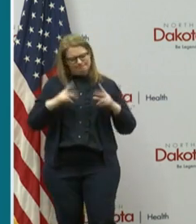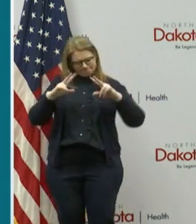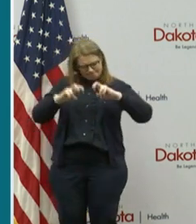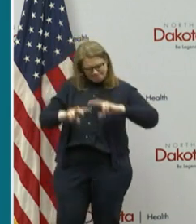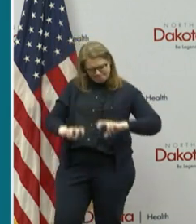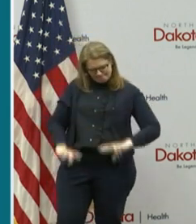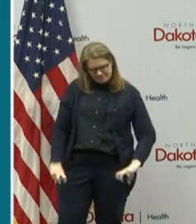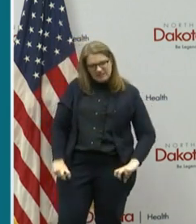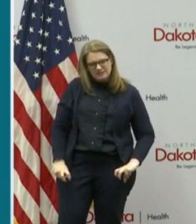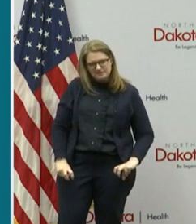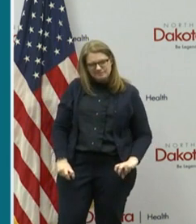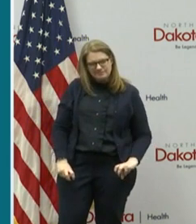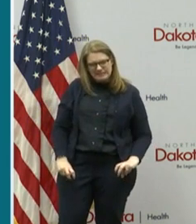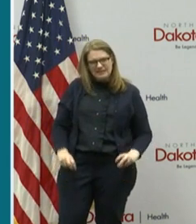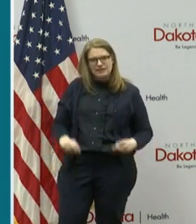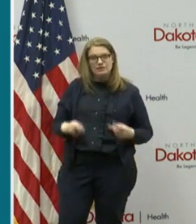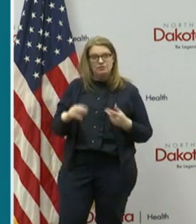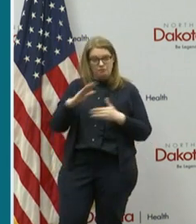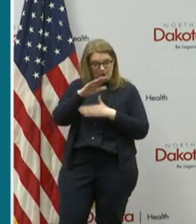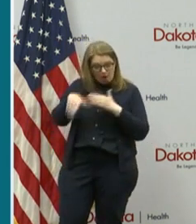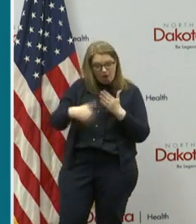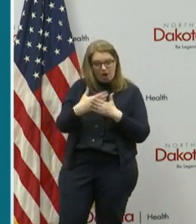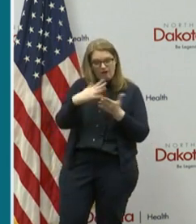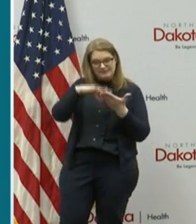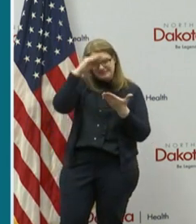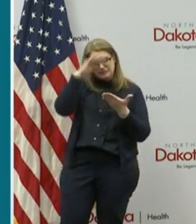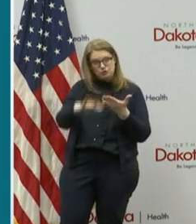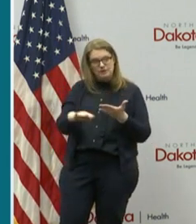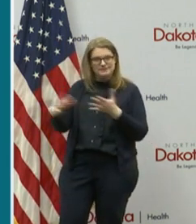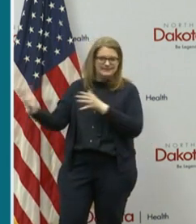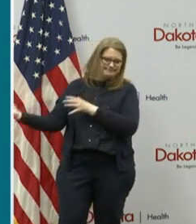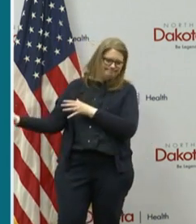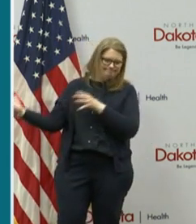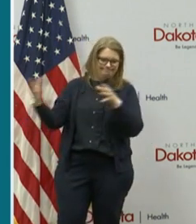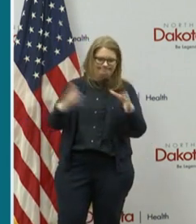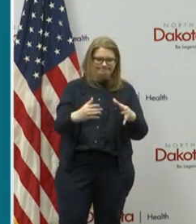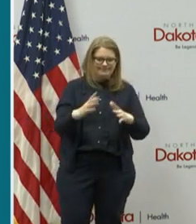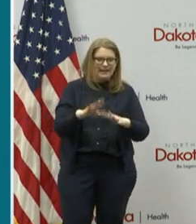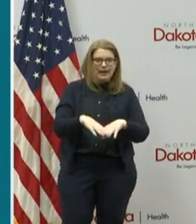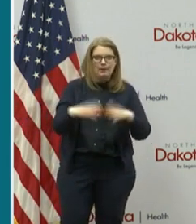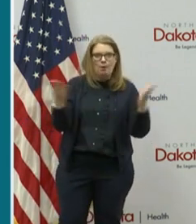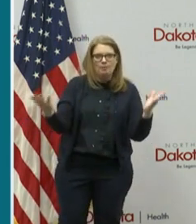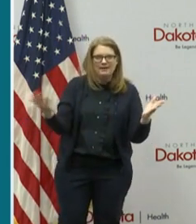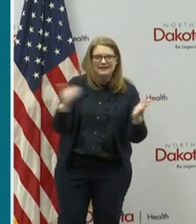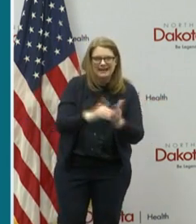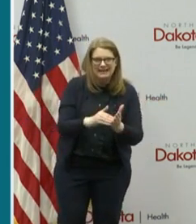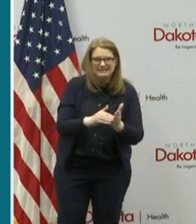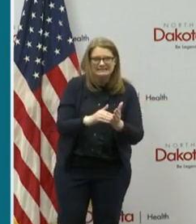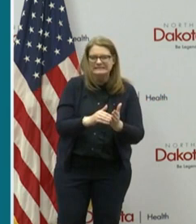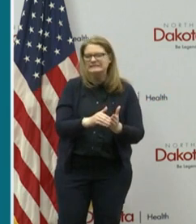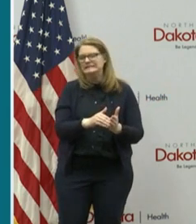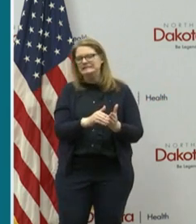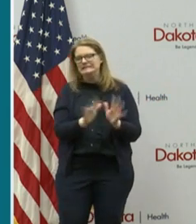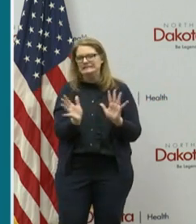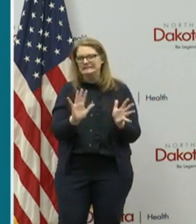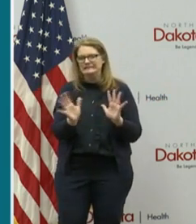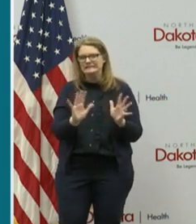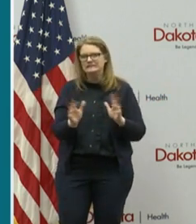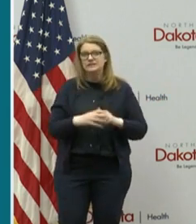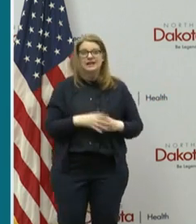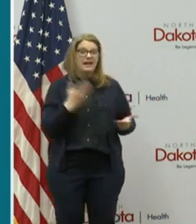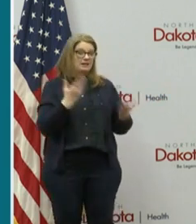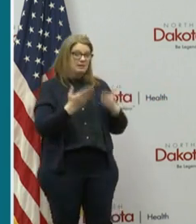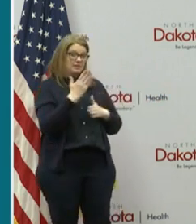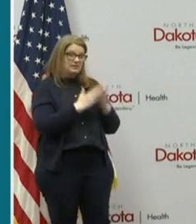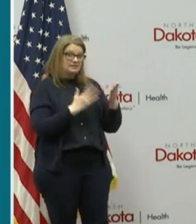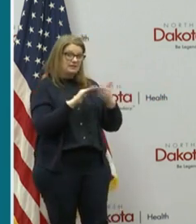everybody back in terms of potential outbreaks, including in communities where maybe we haven't been hotspots, and